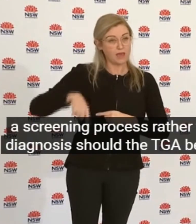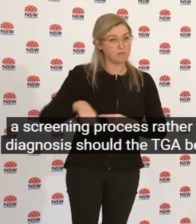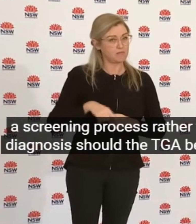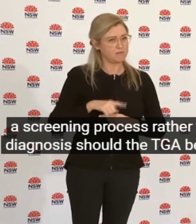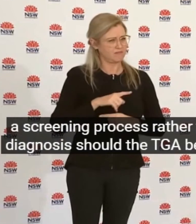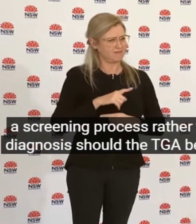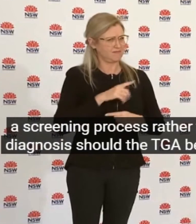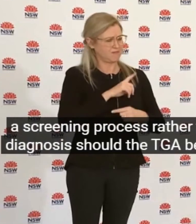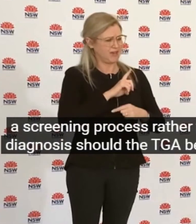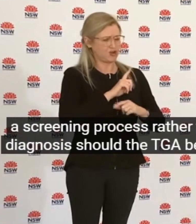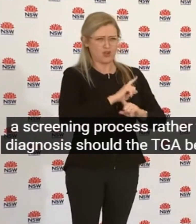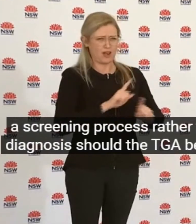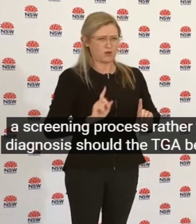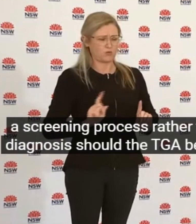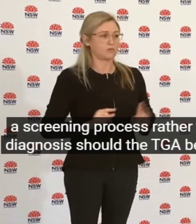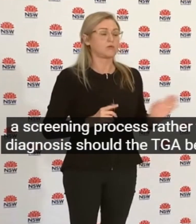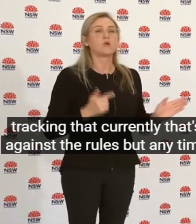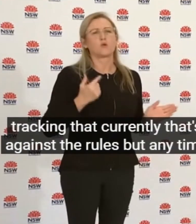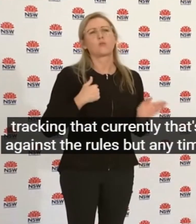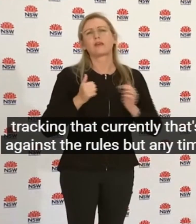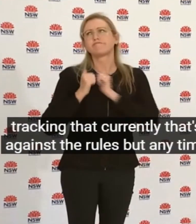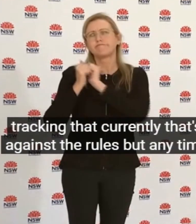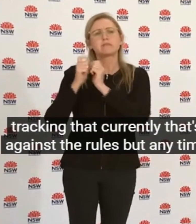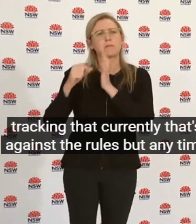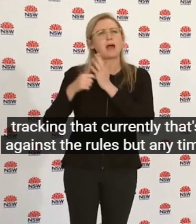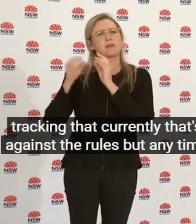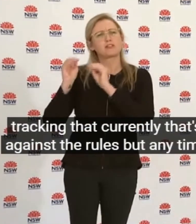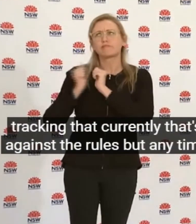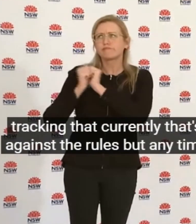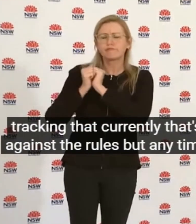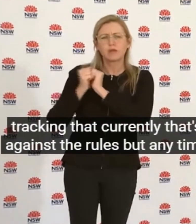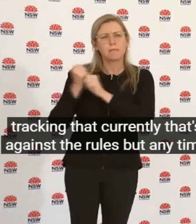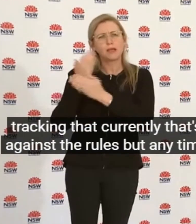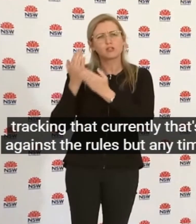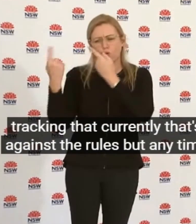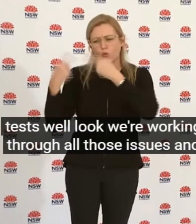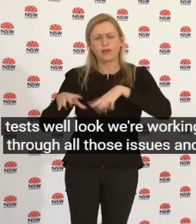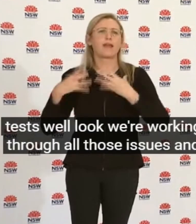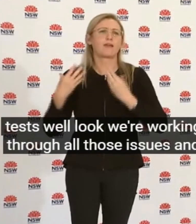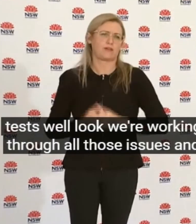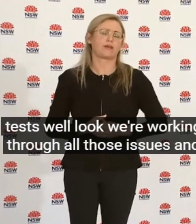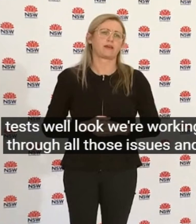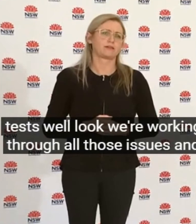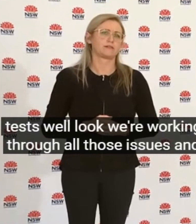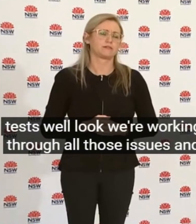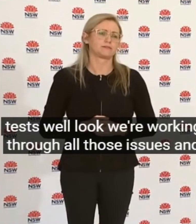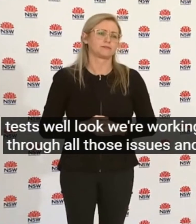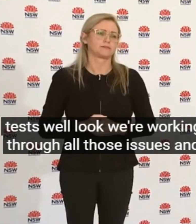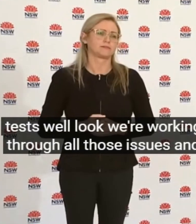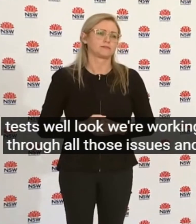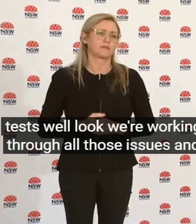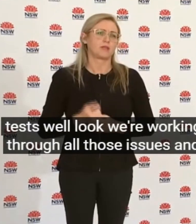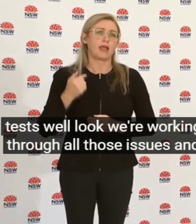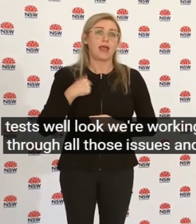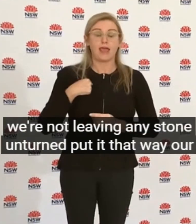Well, look, we're working through all those issues, and we're not leaving any stone unturned, put it that way. Our aim is,